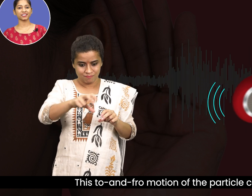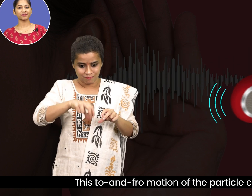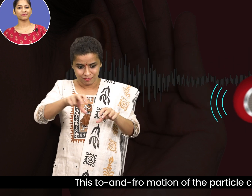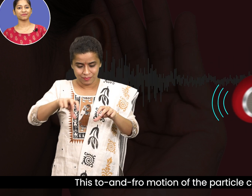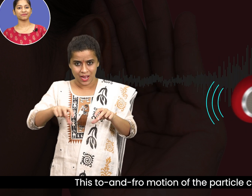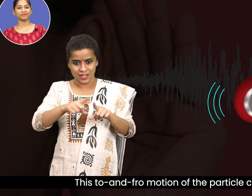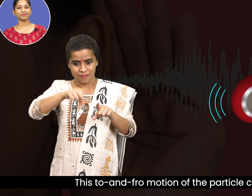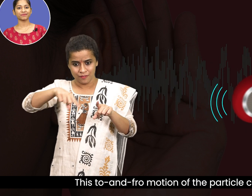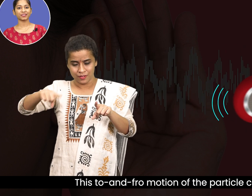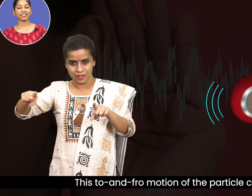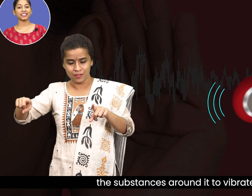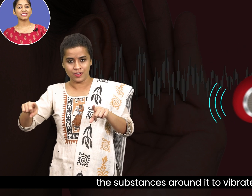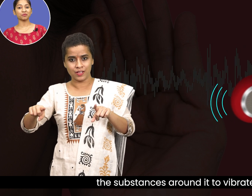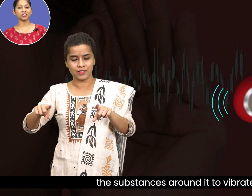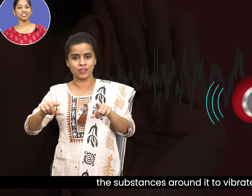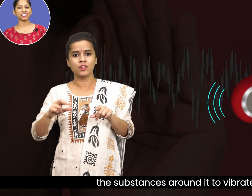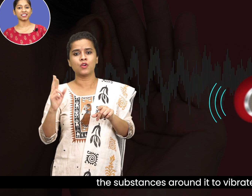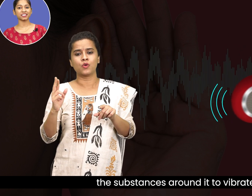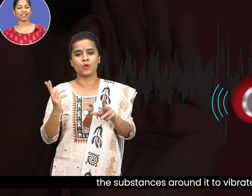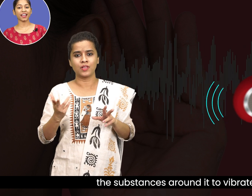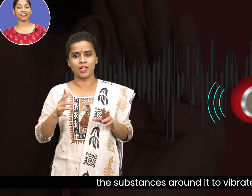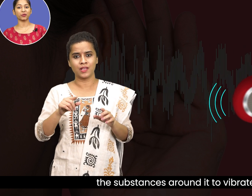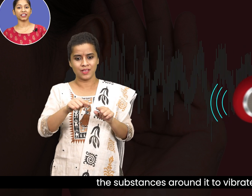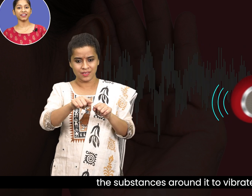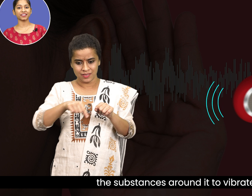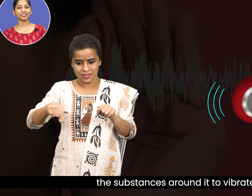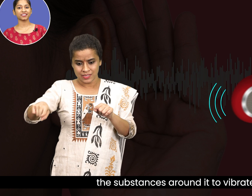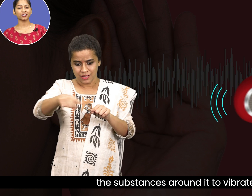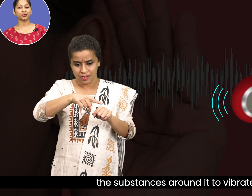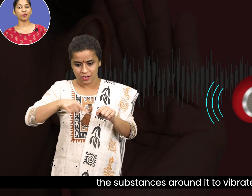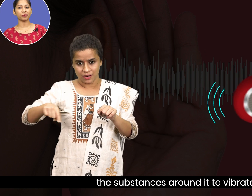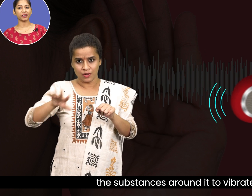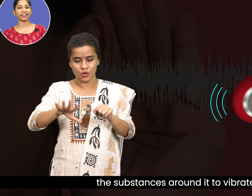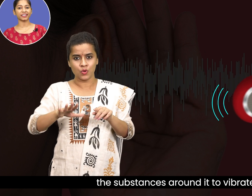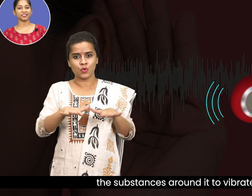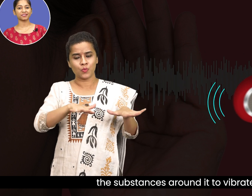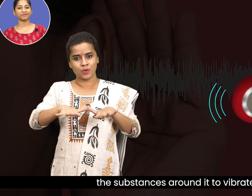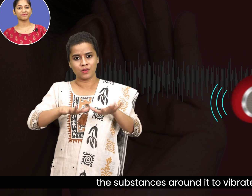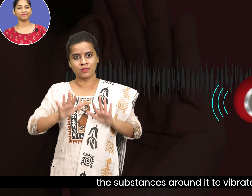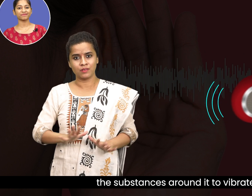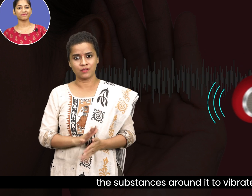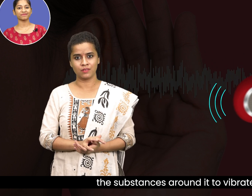causes the substances around it to vibrate.